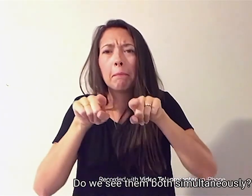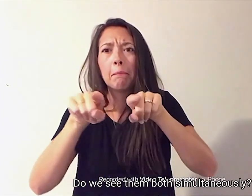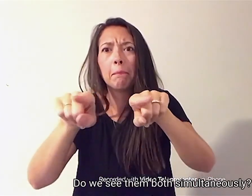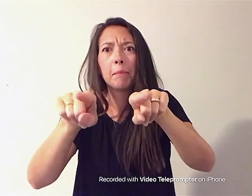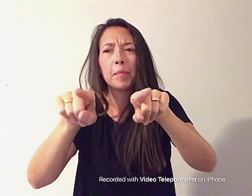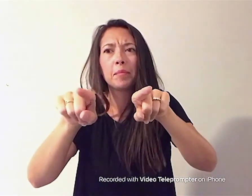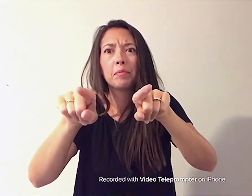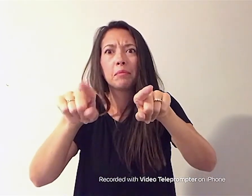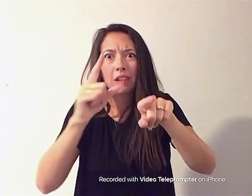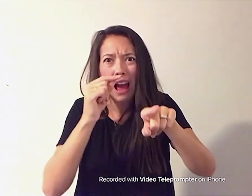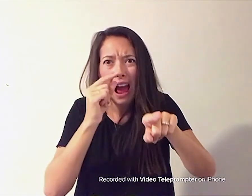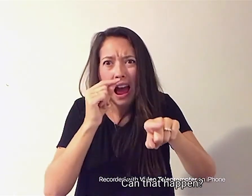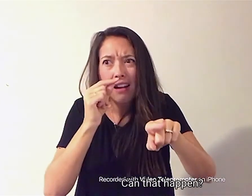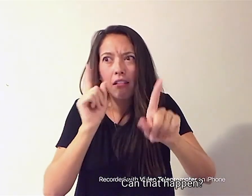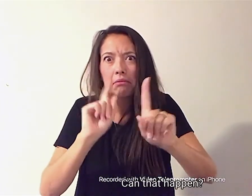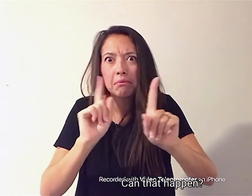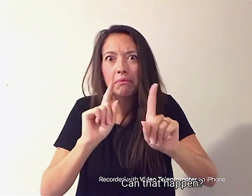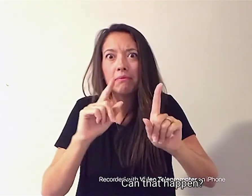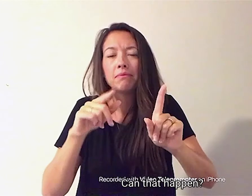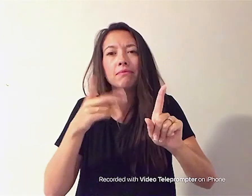simultaneously? Can that happen?